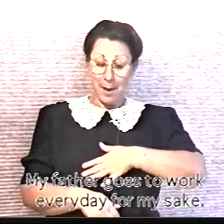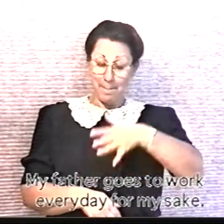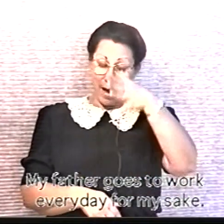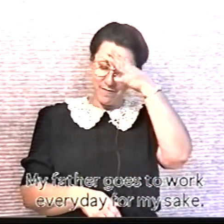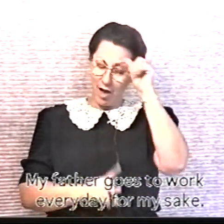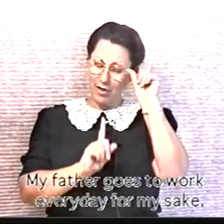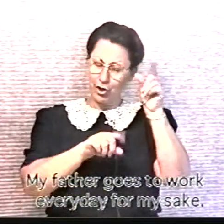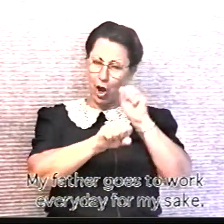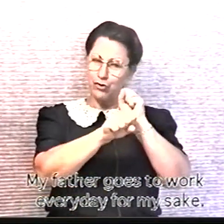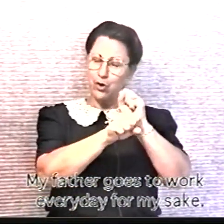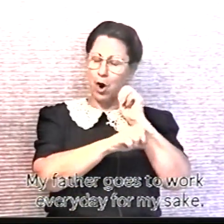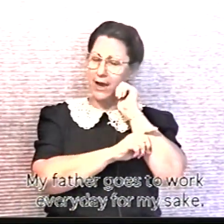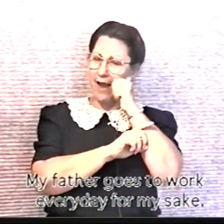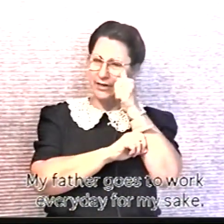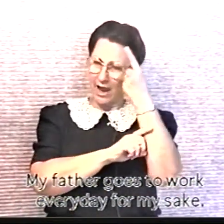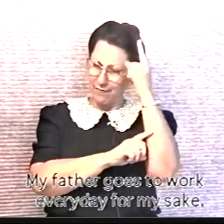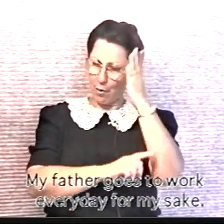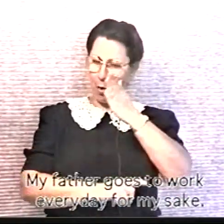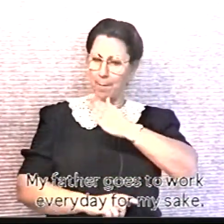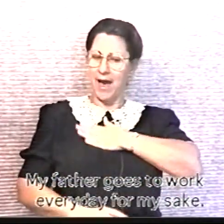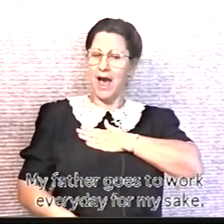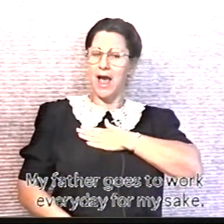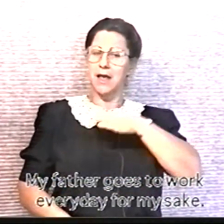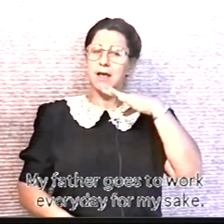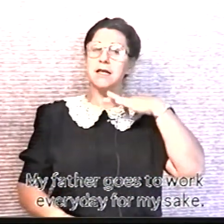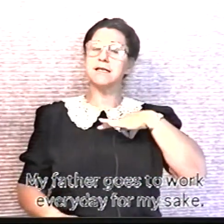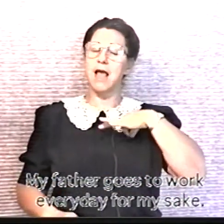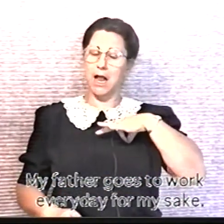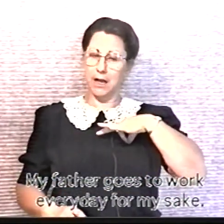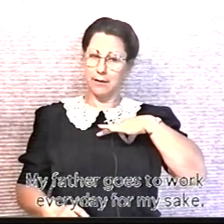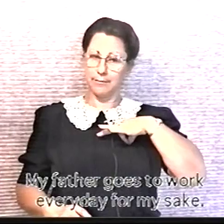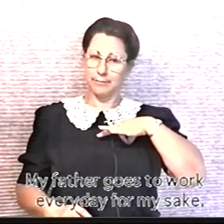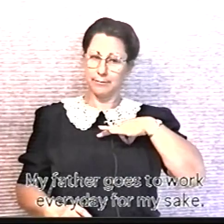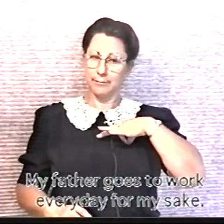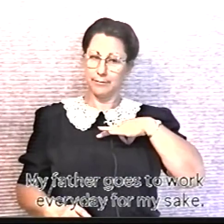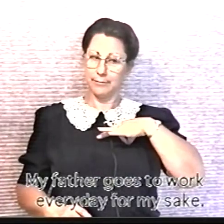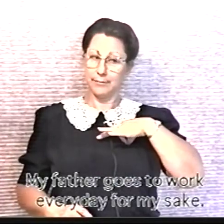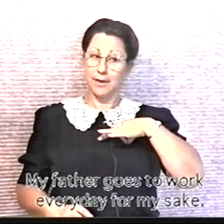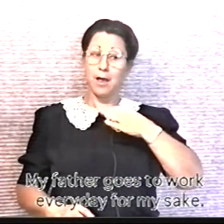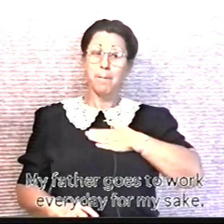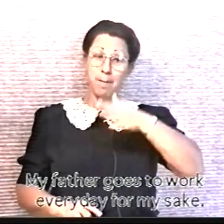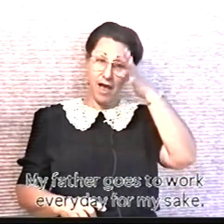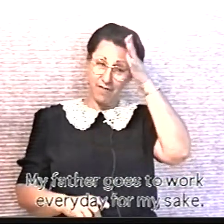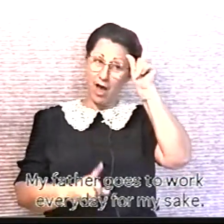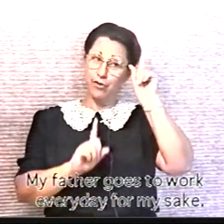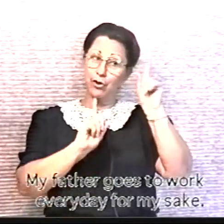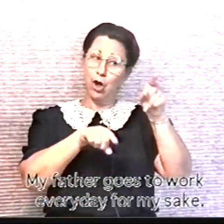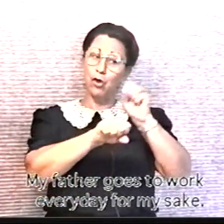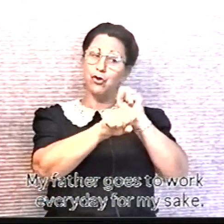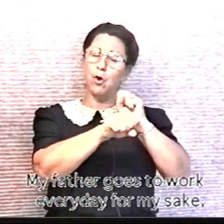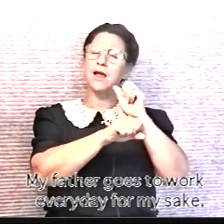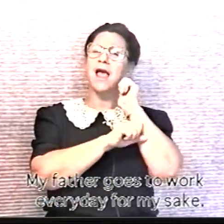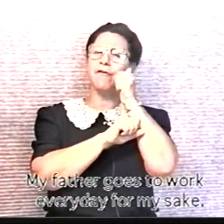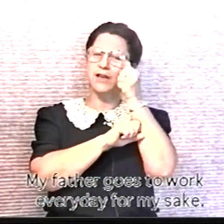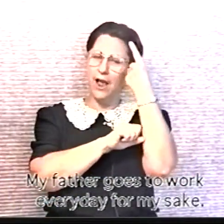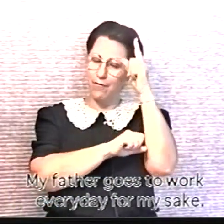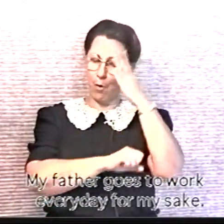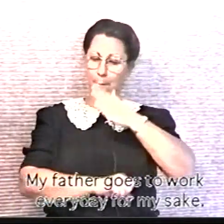my father goes to work every day for my sake. My father goes to work every day for